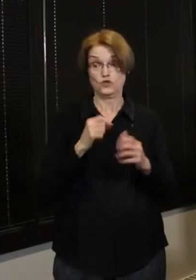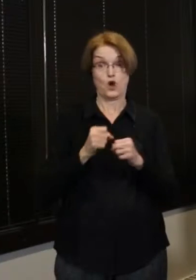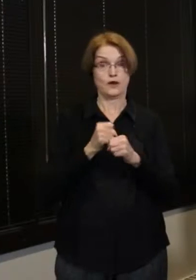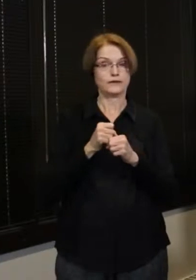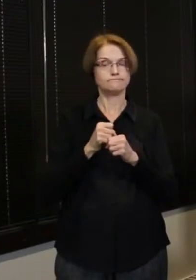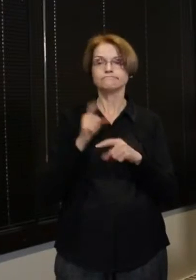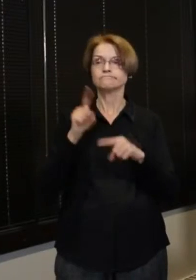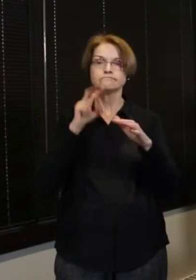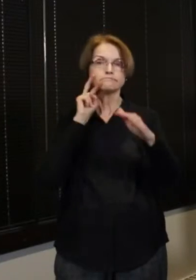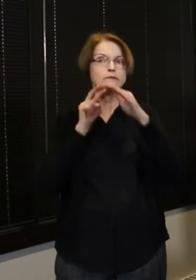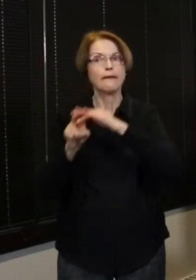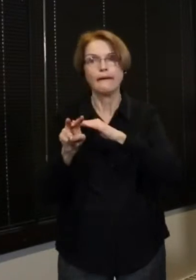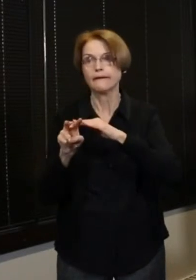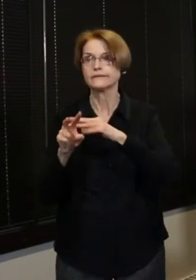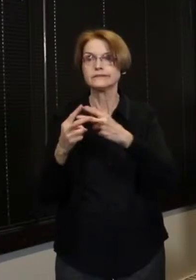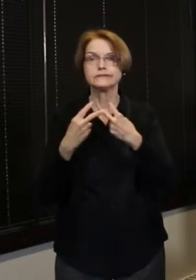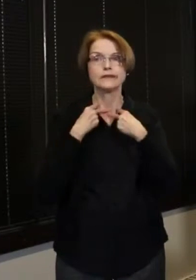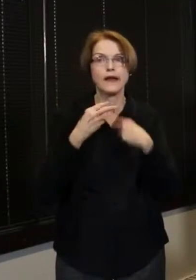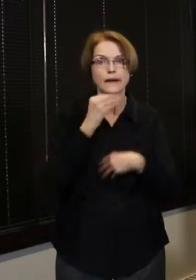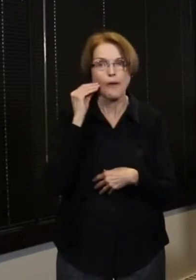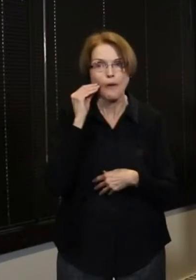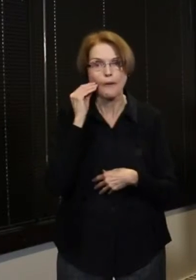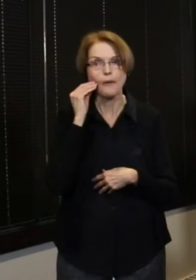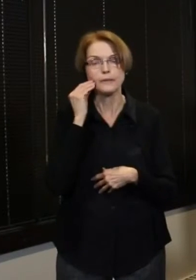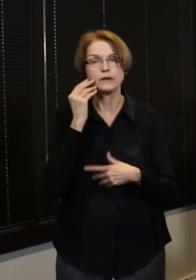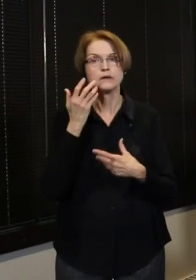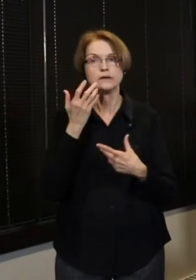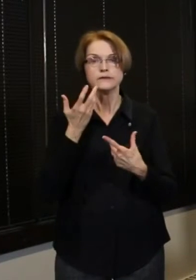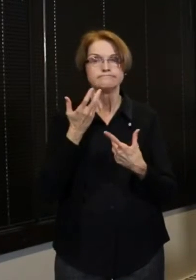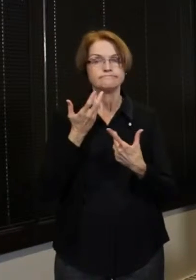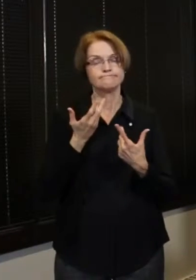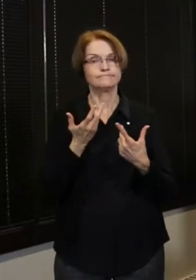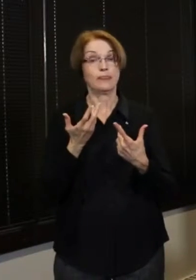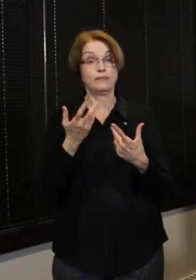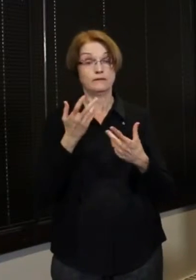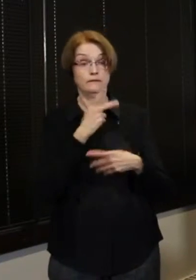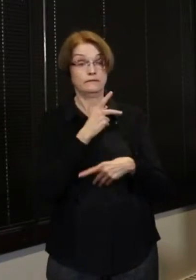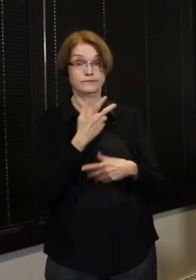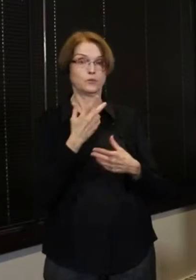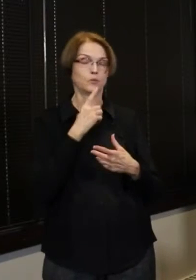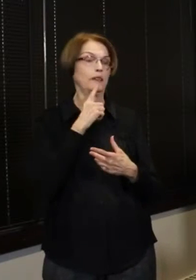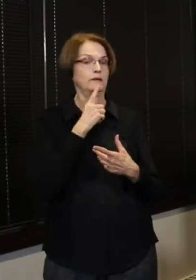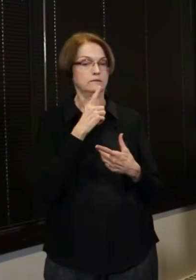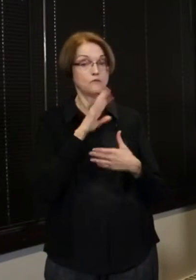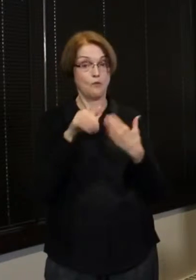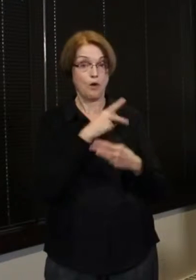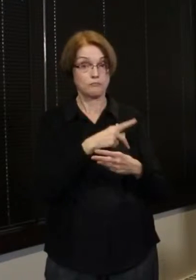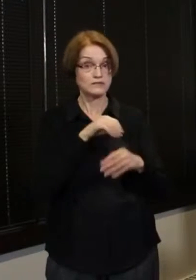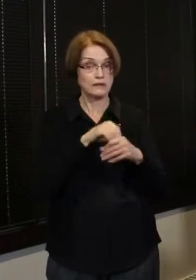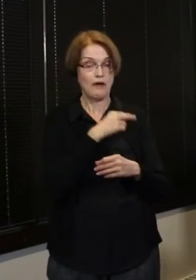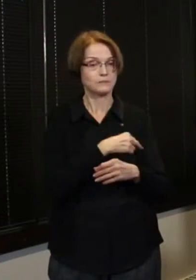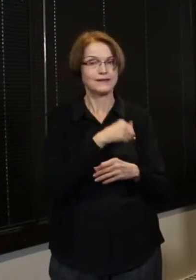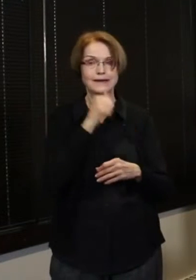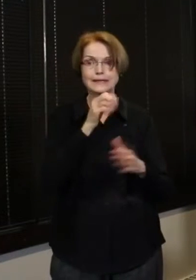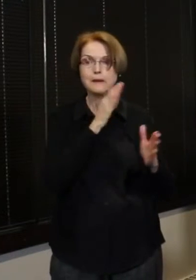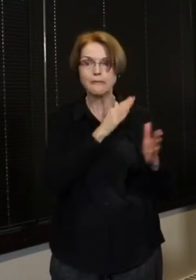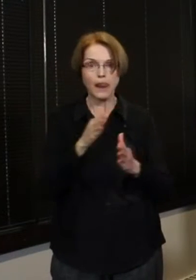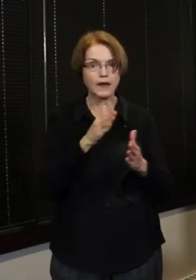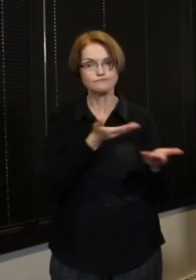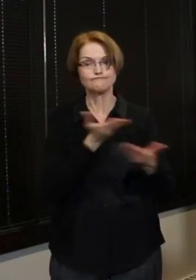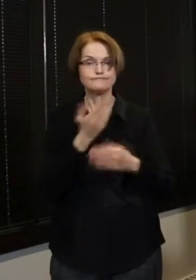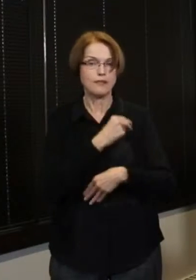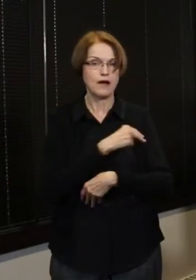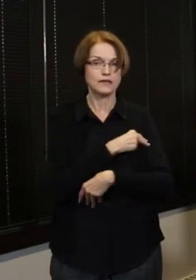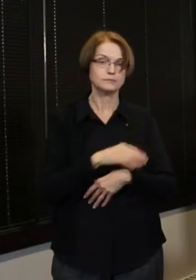year. None of us want to be stuck at home. None of the patients in the hospital plan to be there either. And none of those who have lost